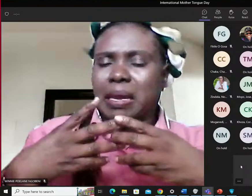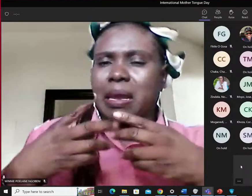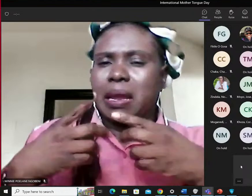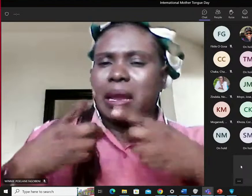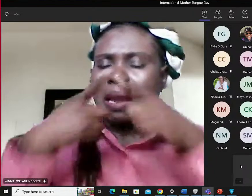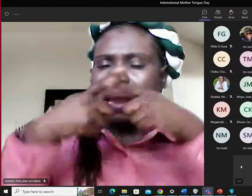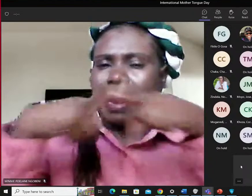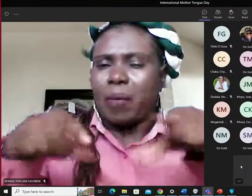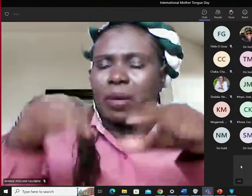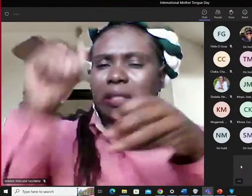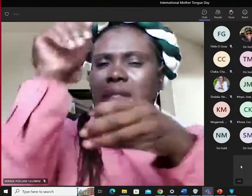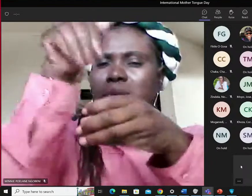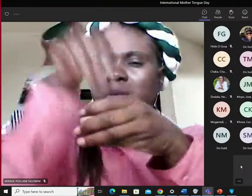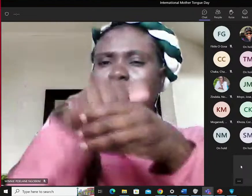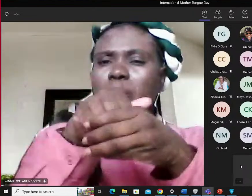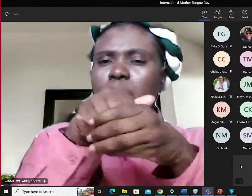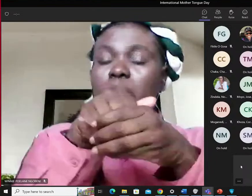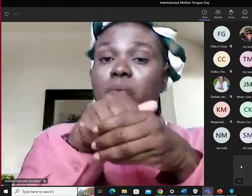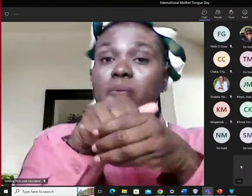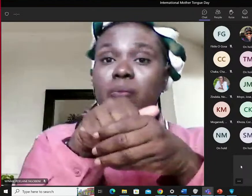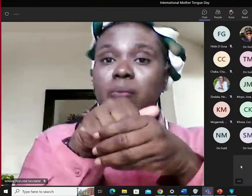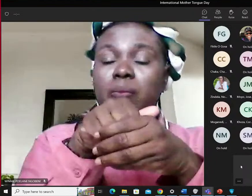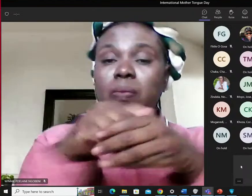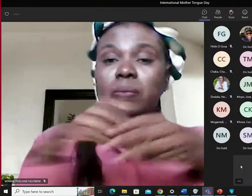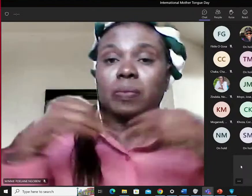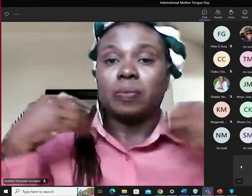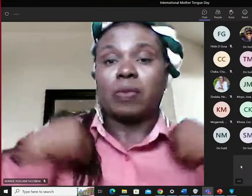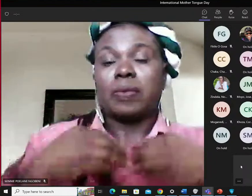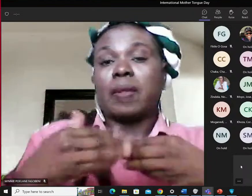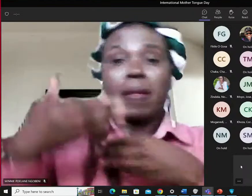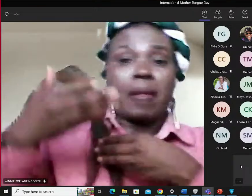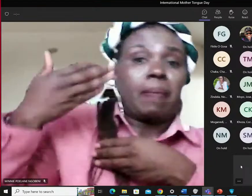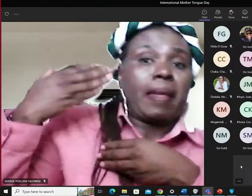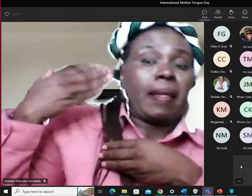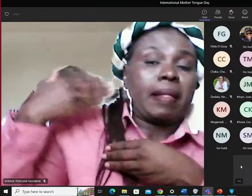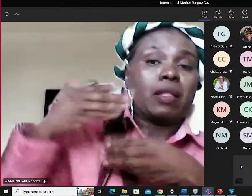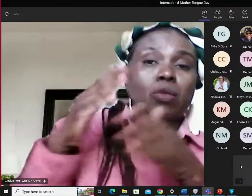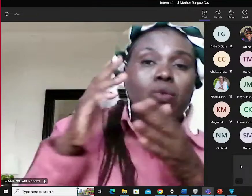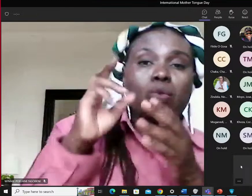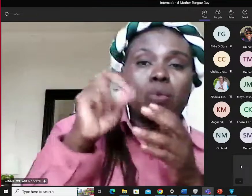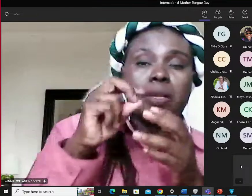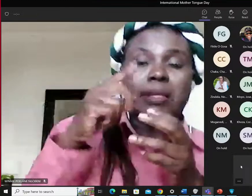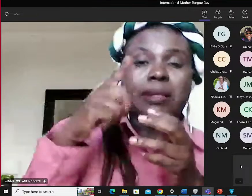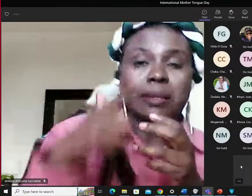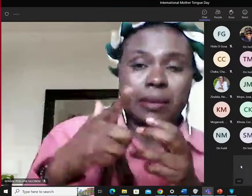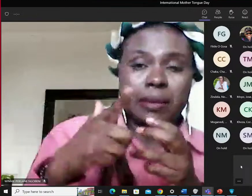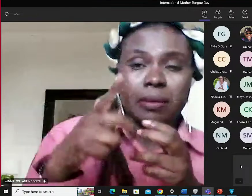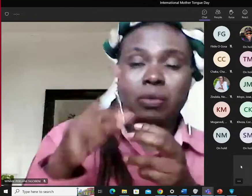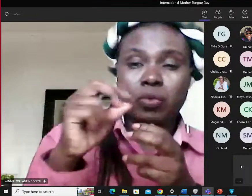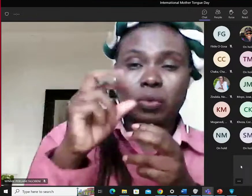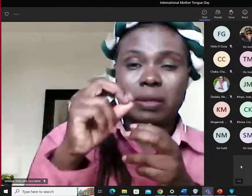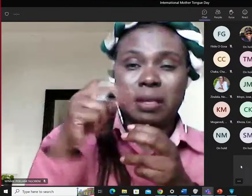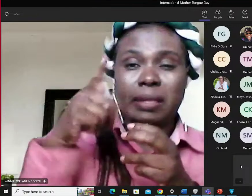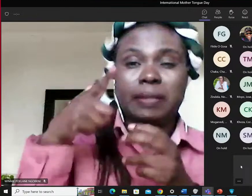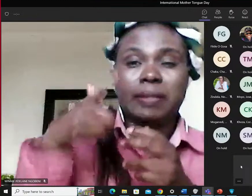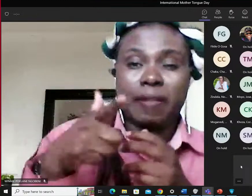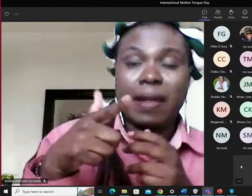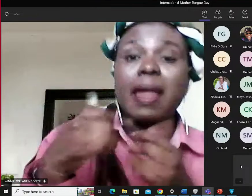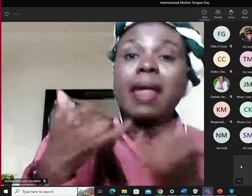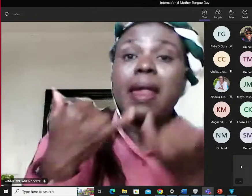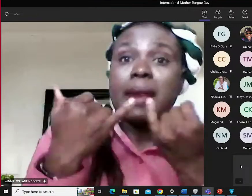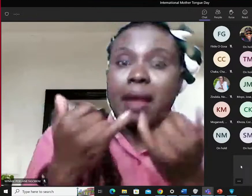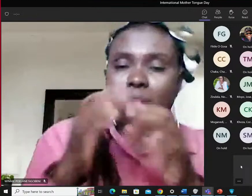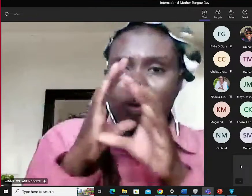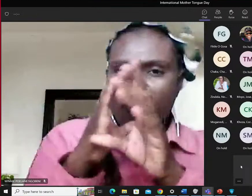languages. Though we started far back, maybe 2007, but formally we said now, let's focus on